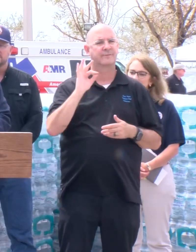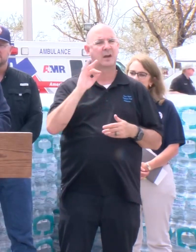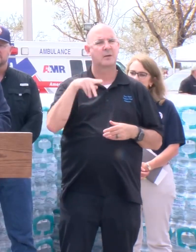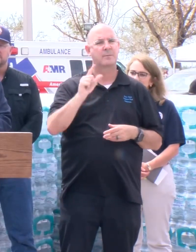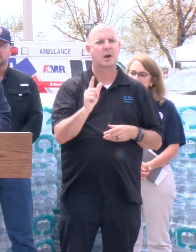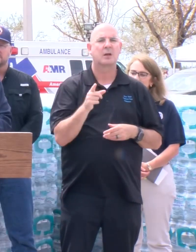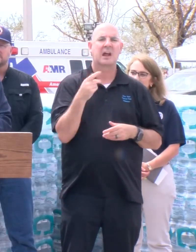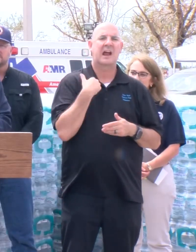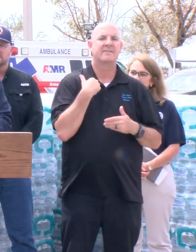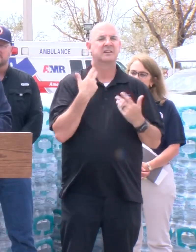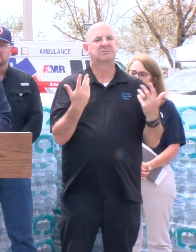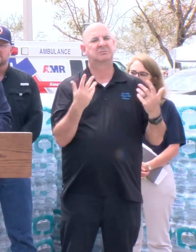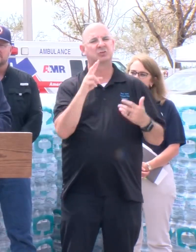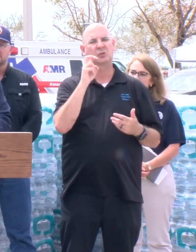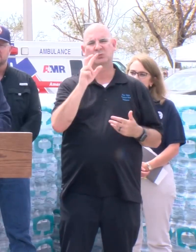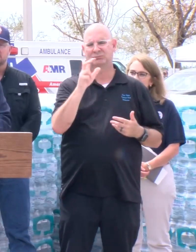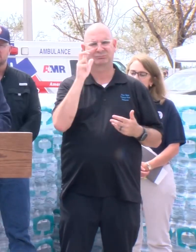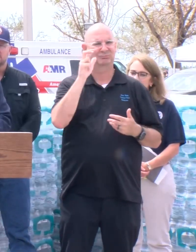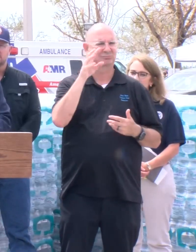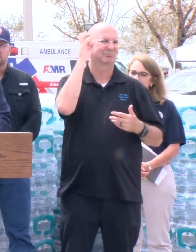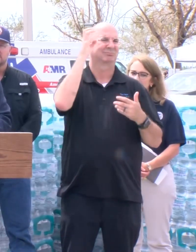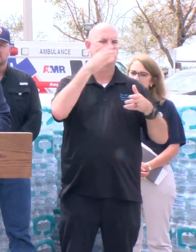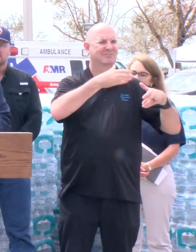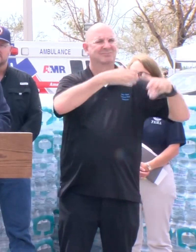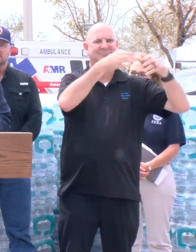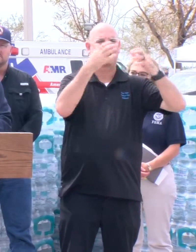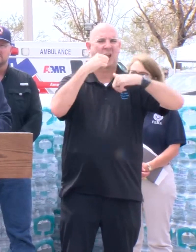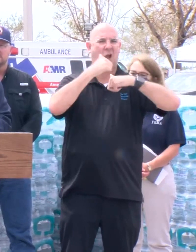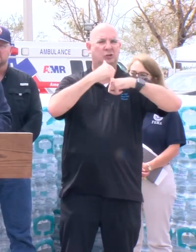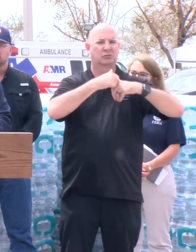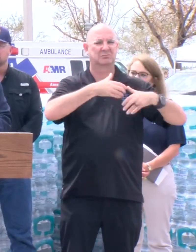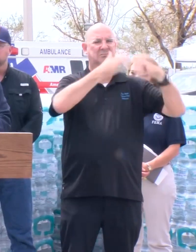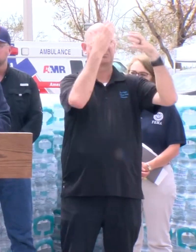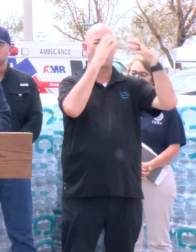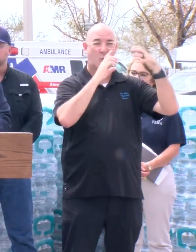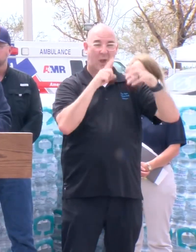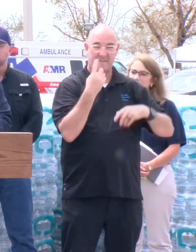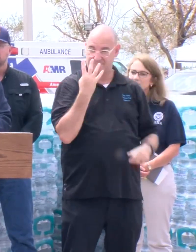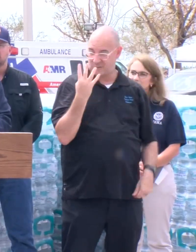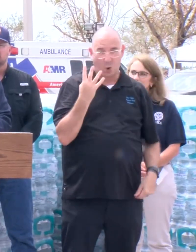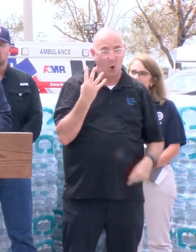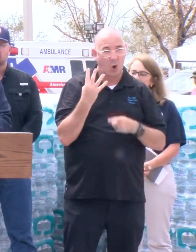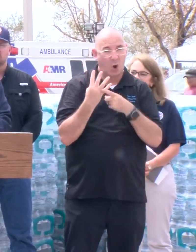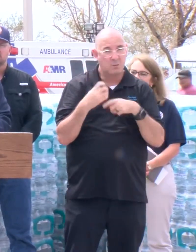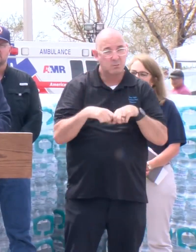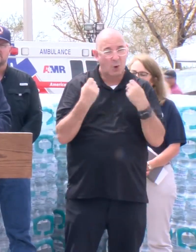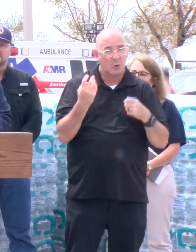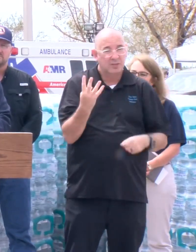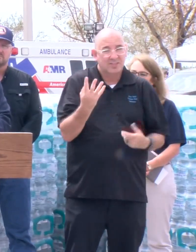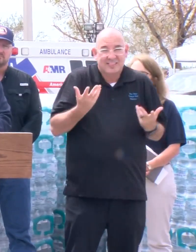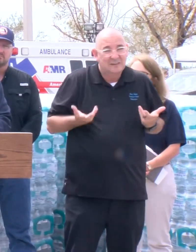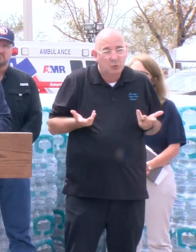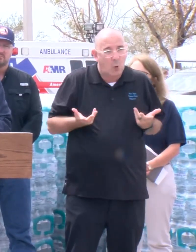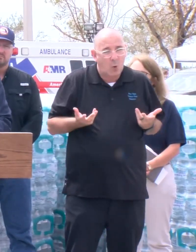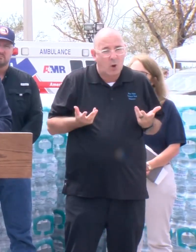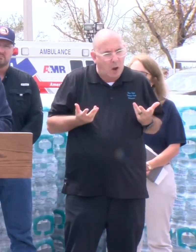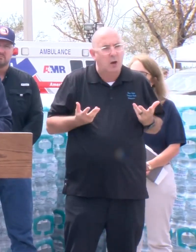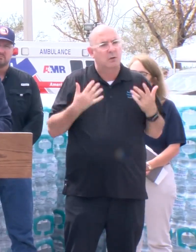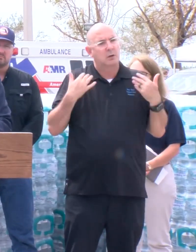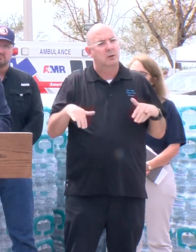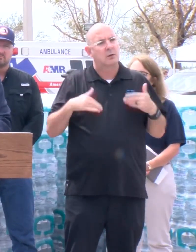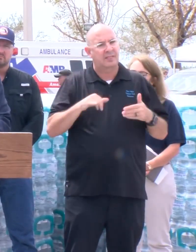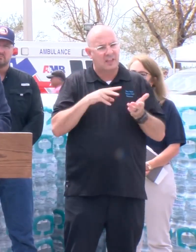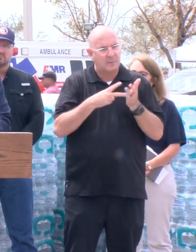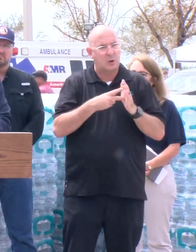concrete utility poles, and only 4 of them were destroyed. And this is ground zero hit, and yet most of the